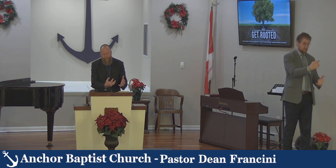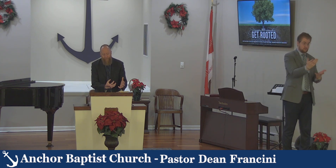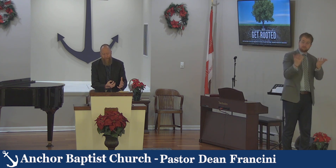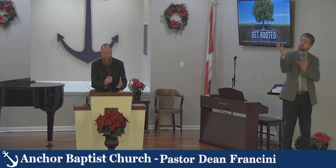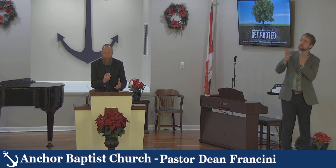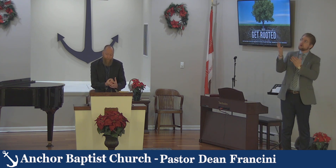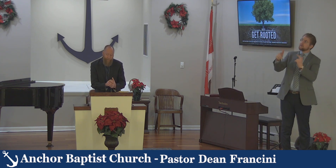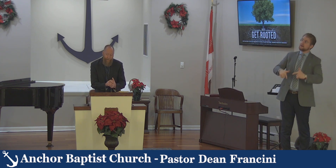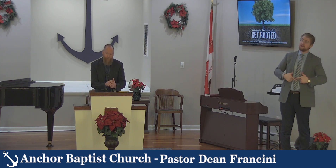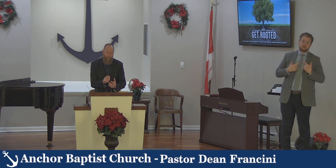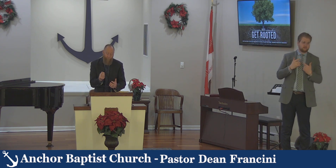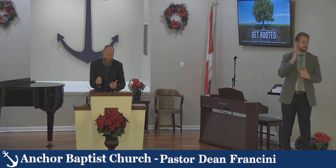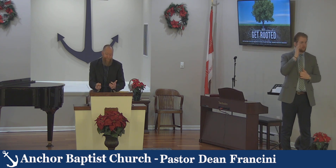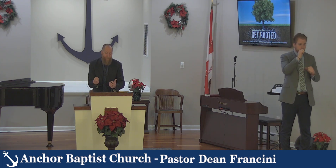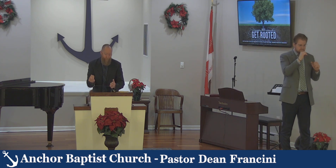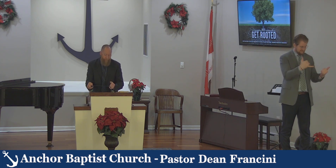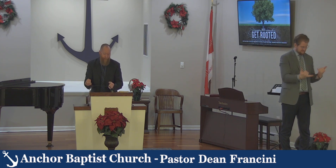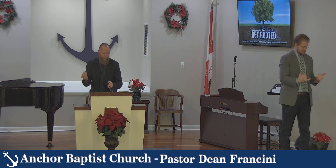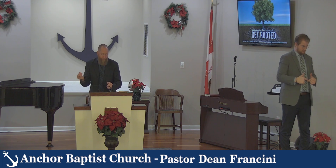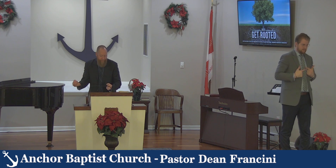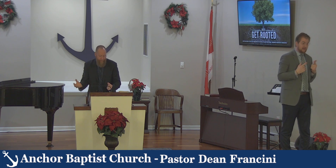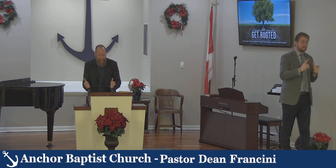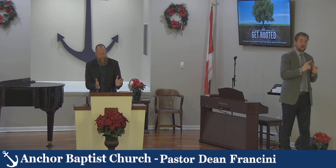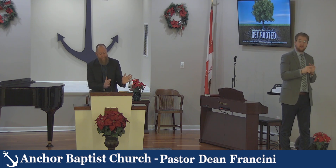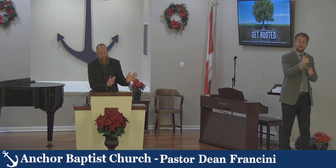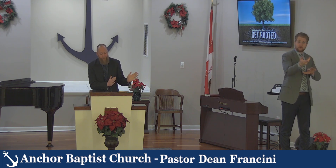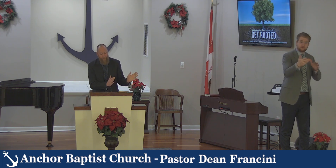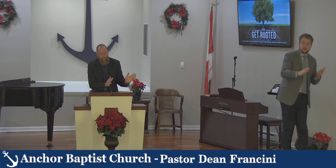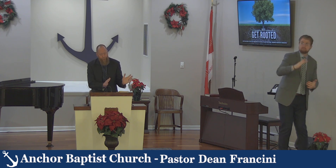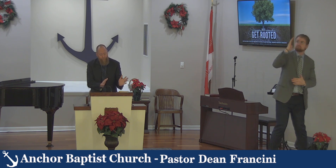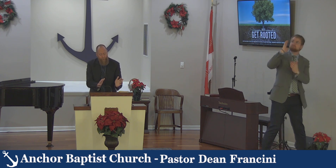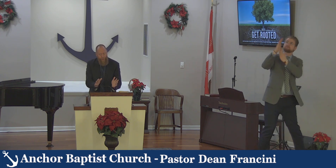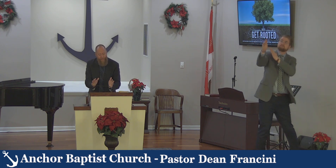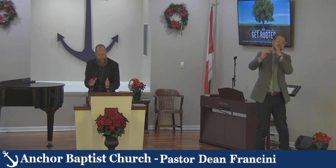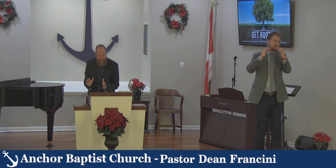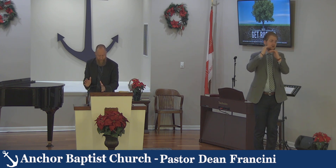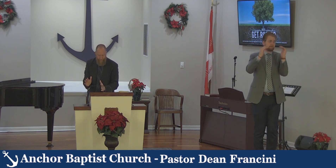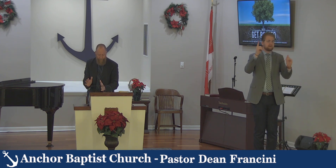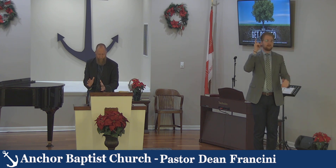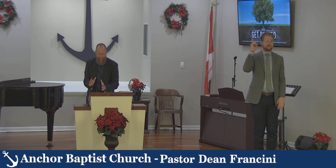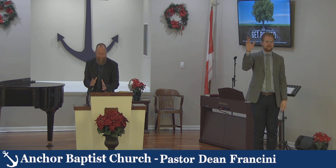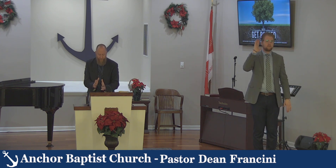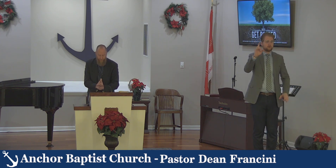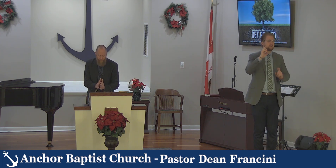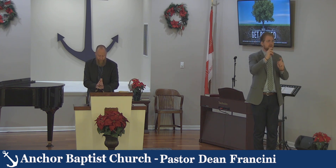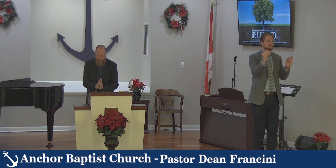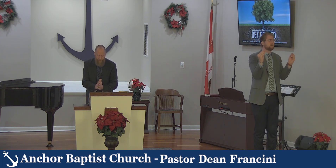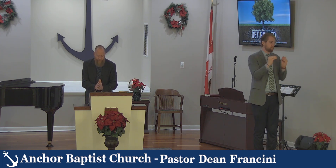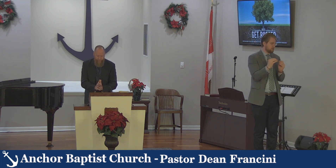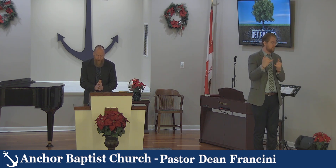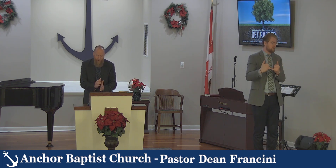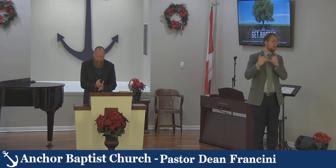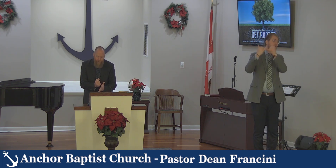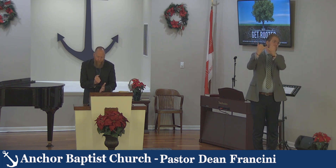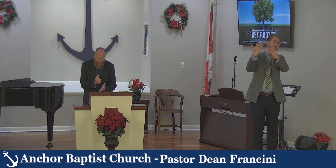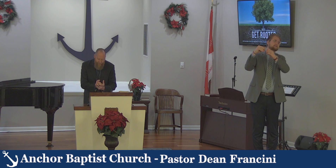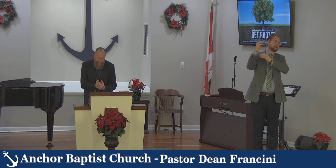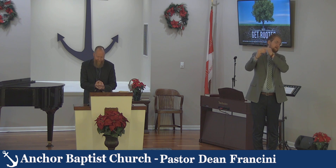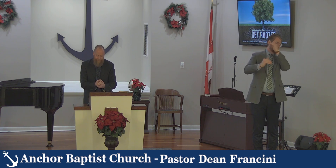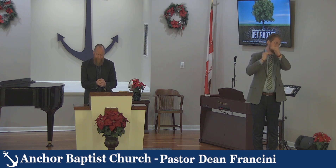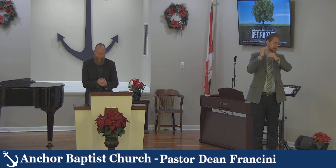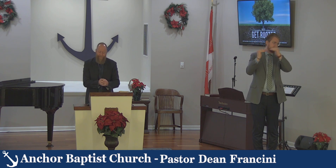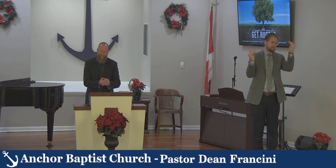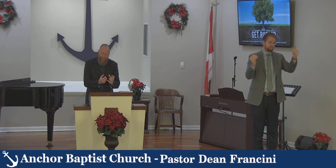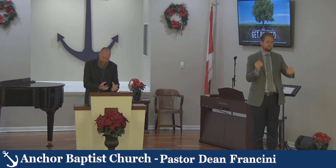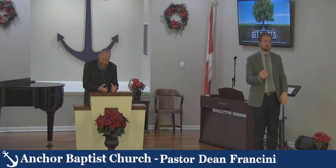will recognize or realize or redeem the time for God is that we move away from that sinfulness, that we